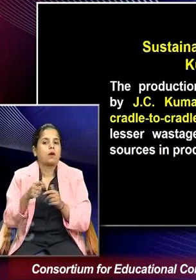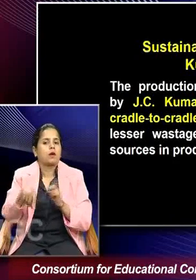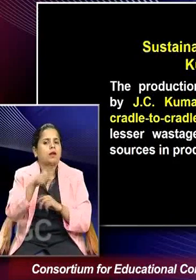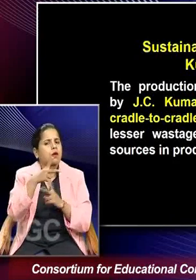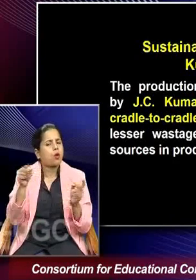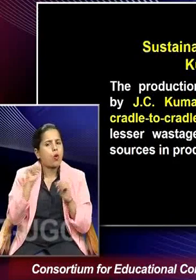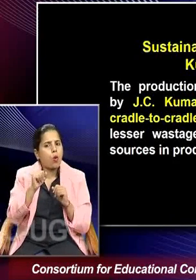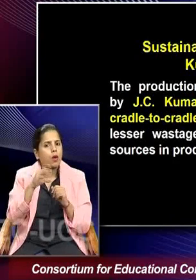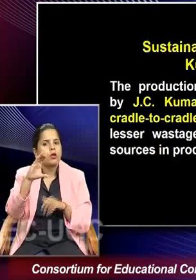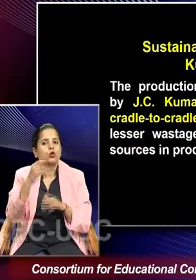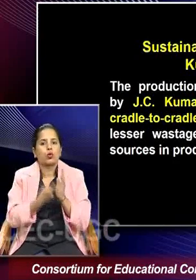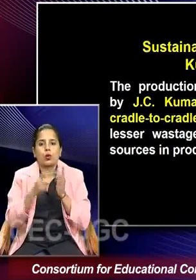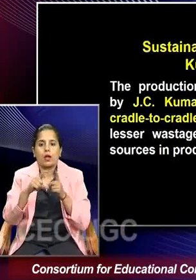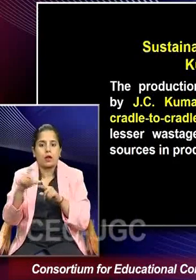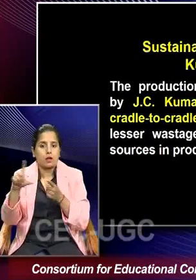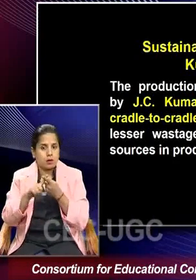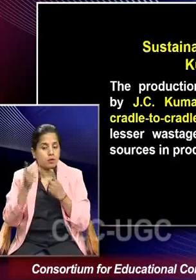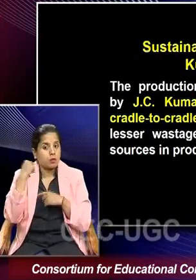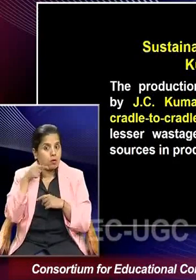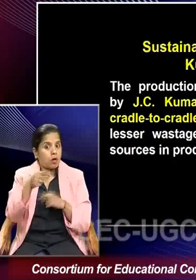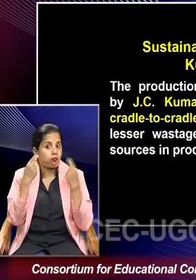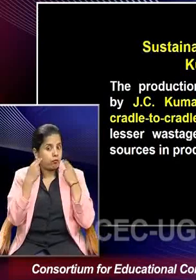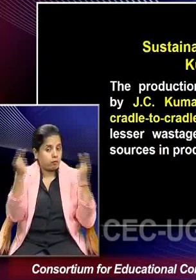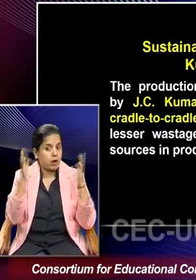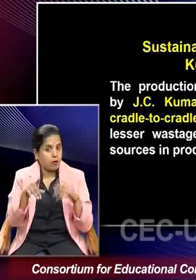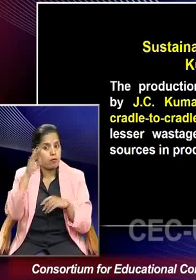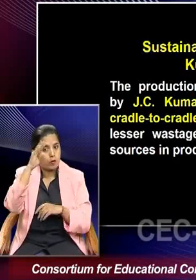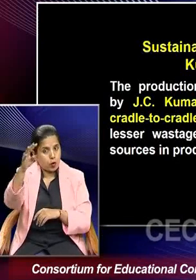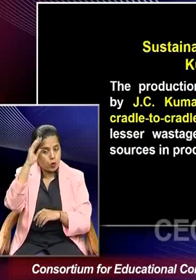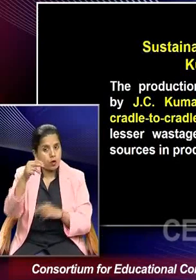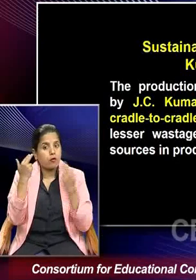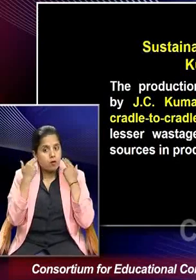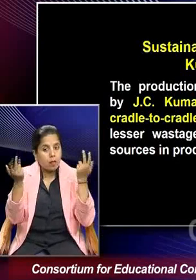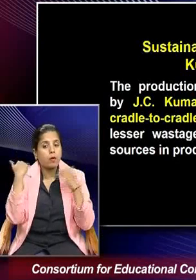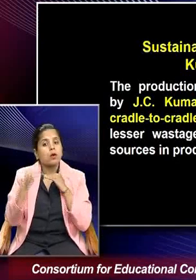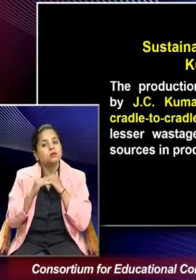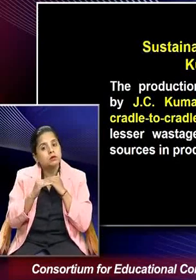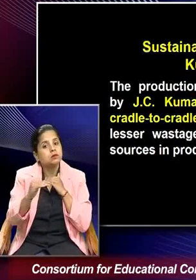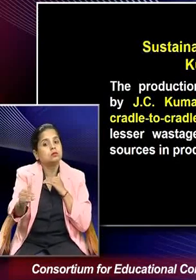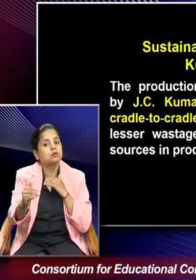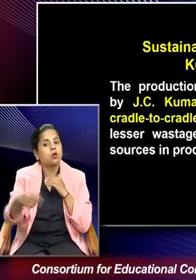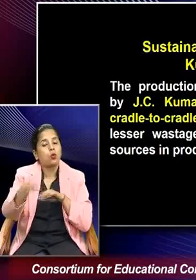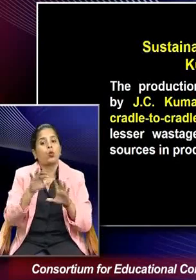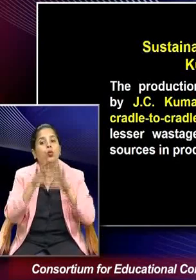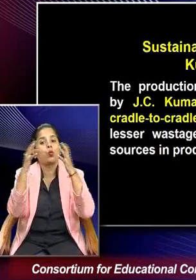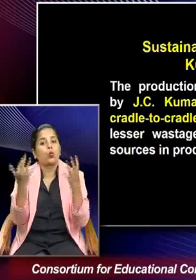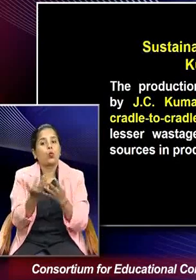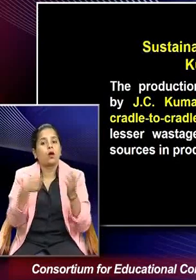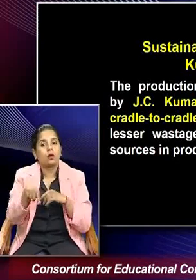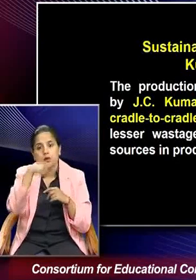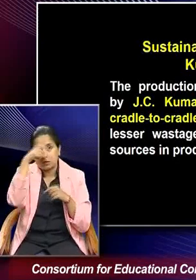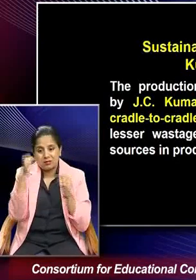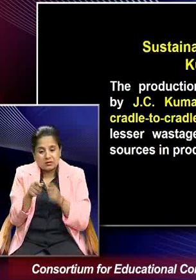philosophy, which is a very famous C2C philosophy, which is famous in the sustainability world of climate